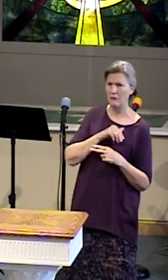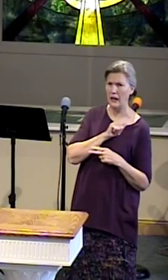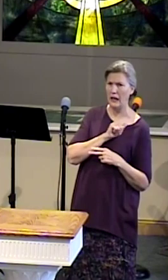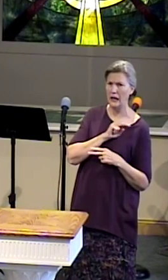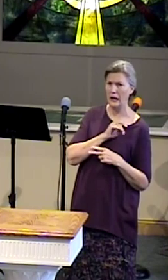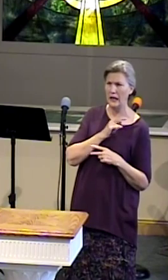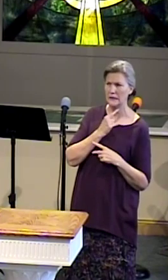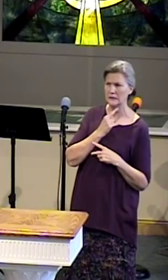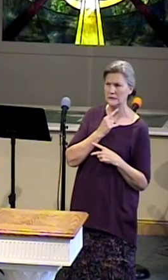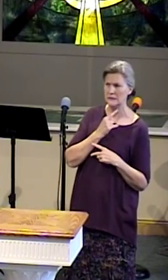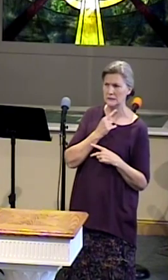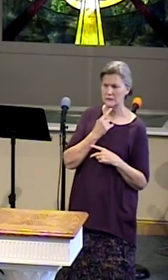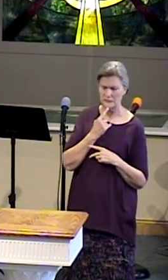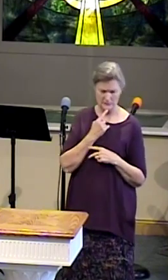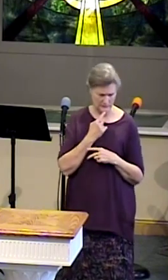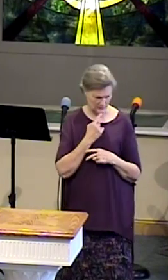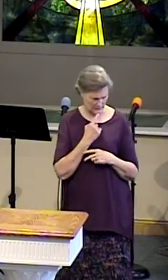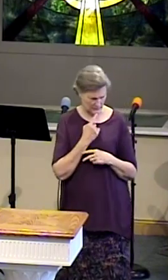He's talking to Ananias.